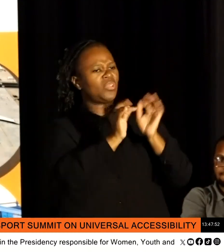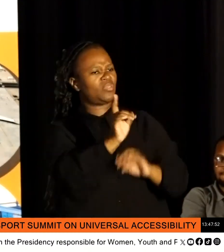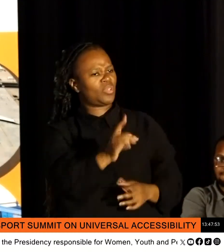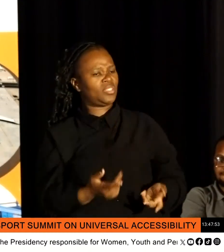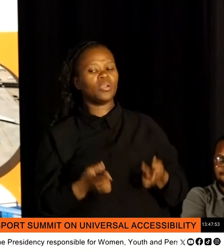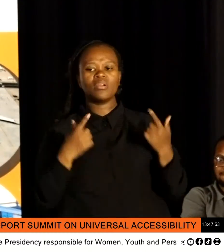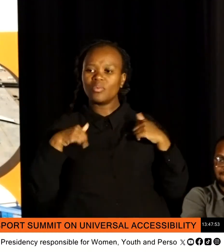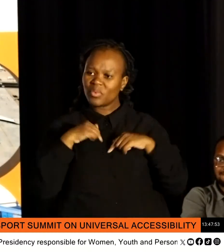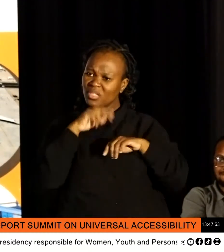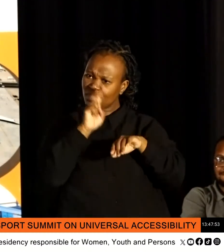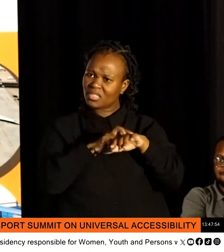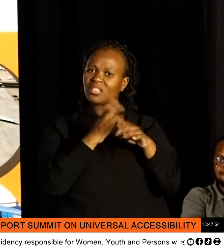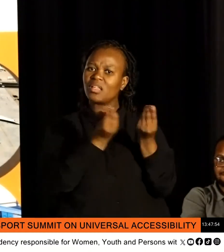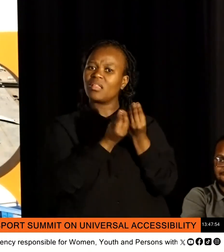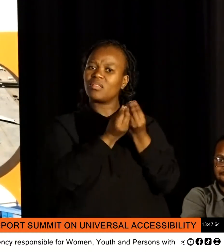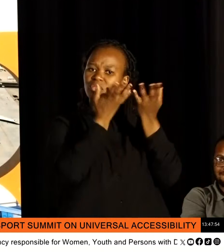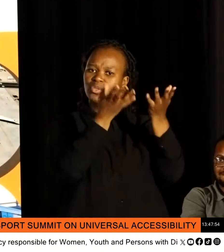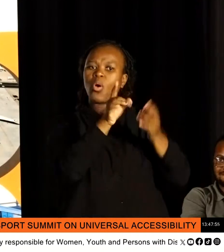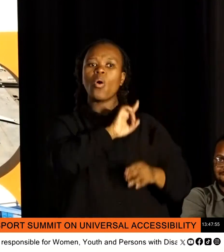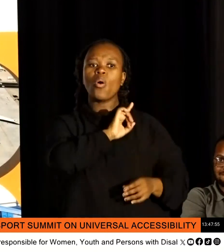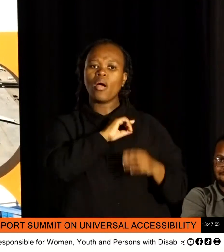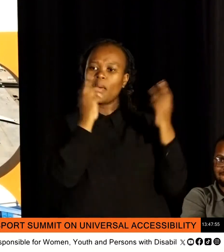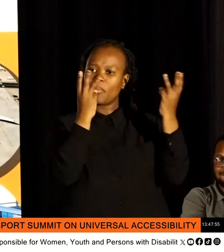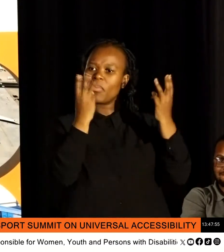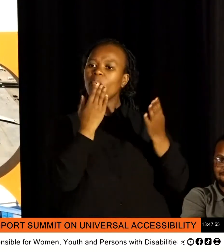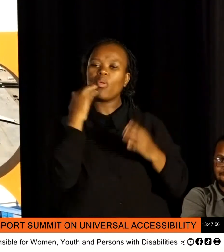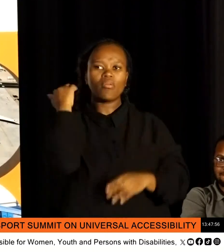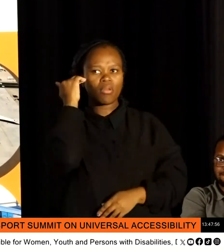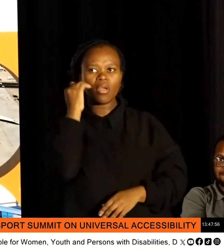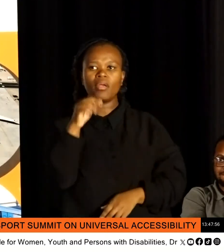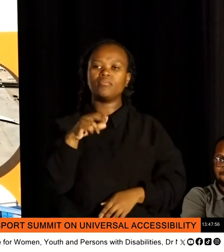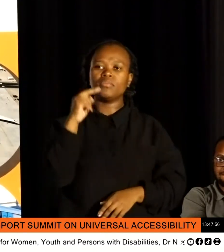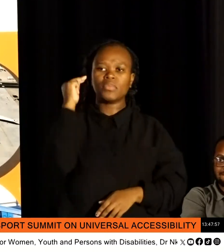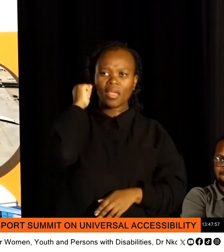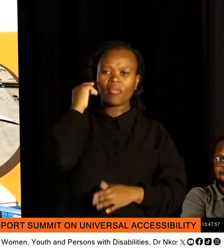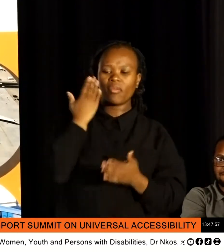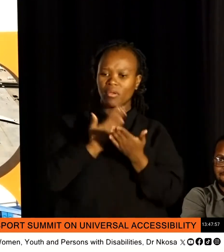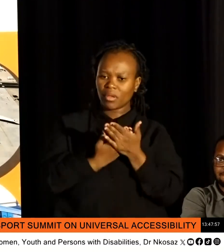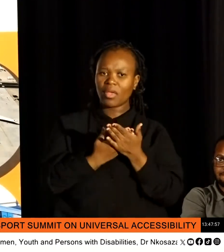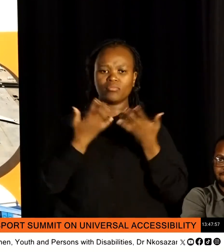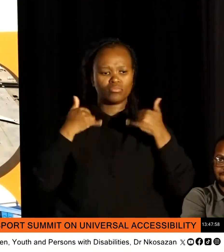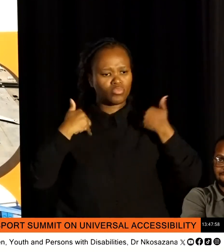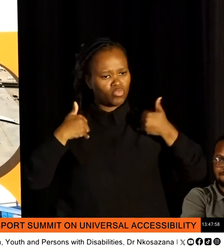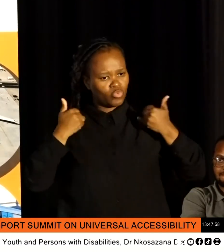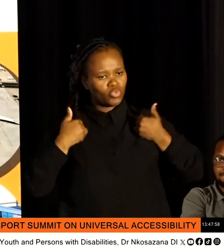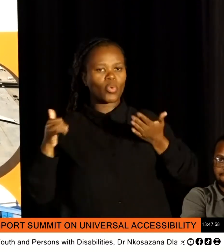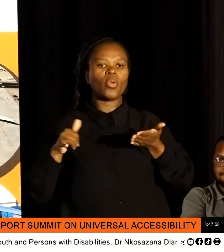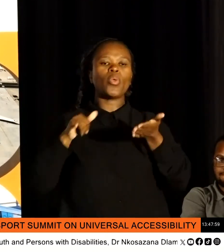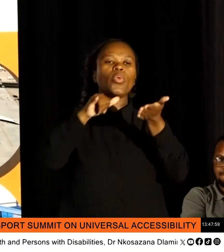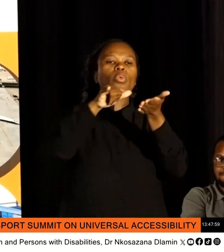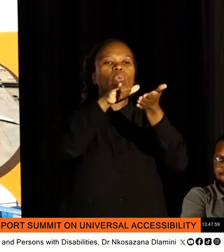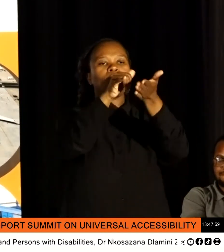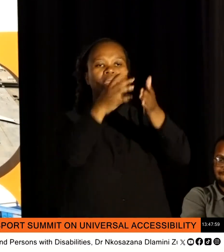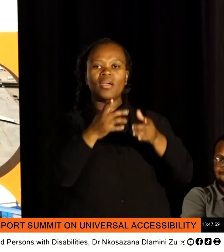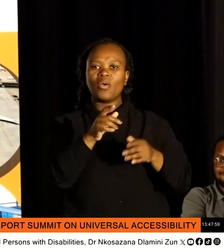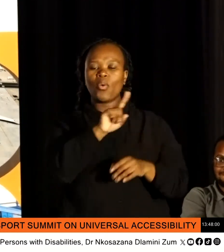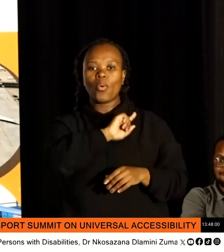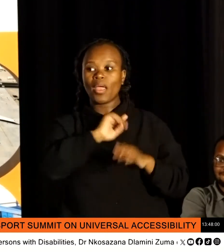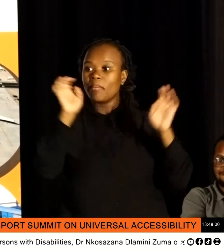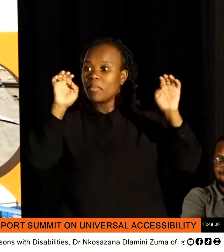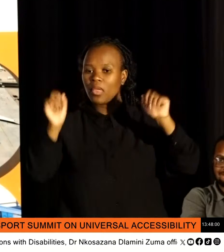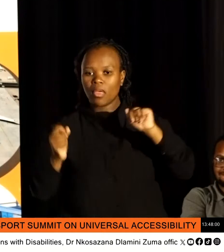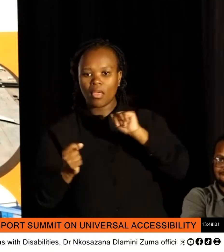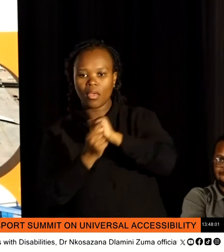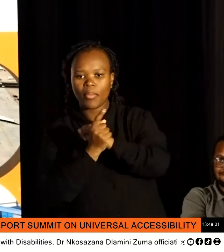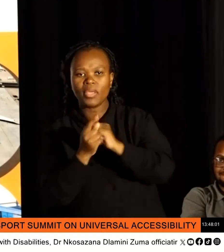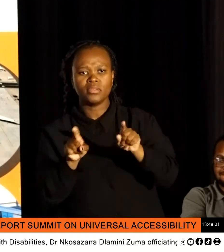place so that people with hearing impairments can comfortably enjoy their journeys, knowing that should there be an emergency, they will be able